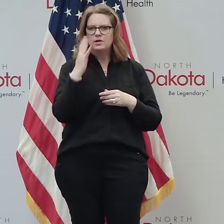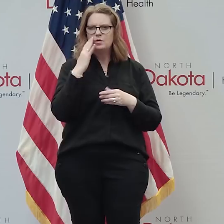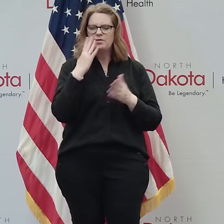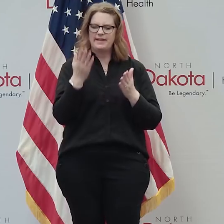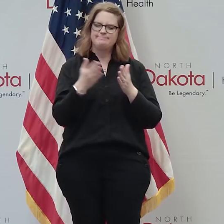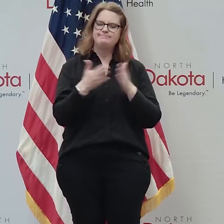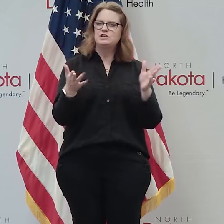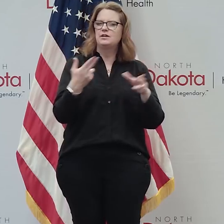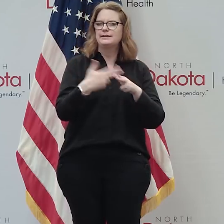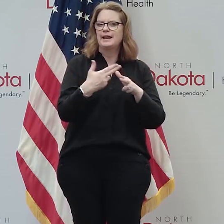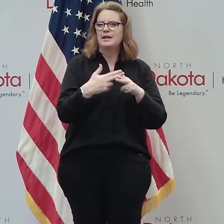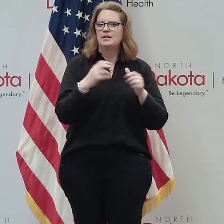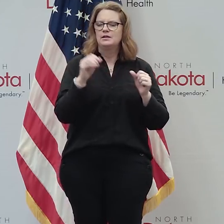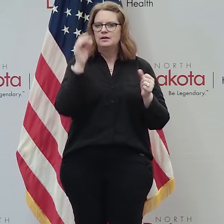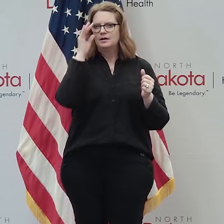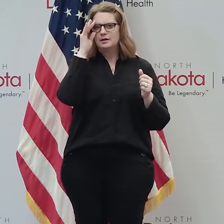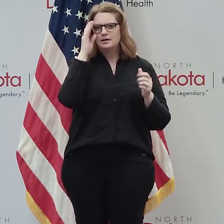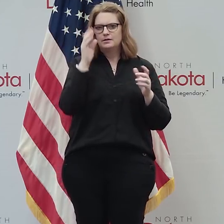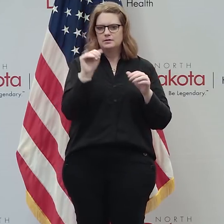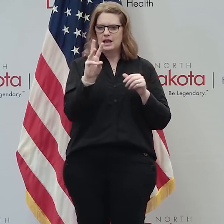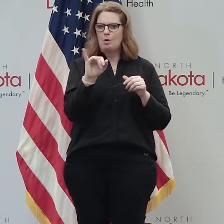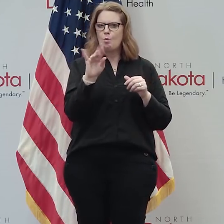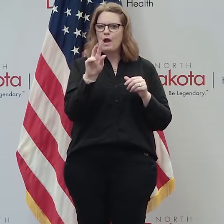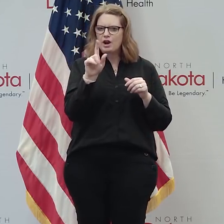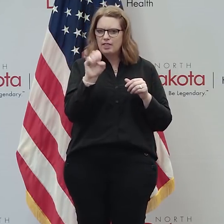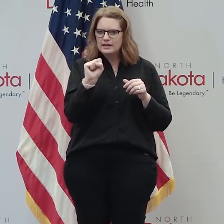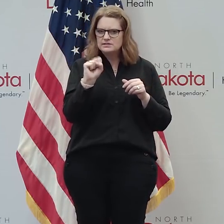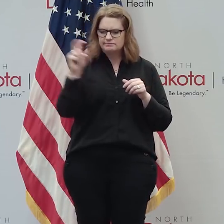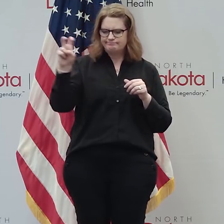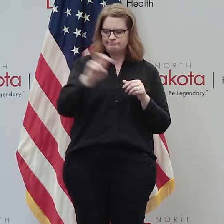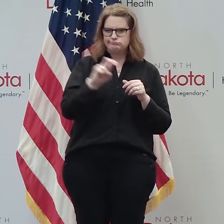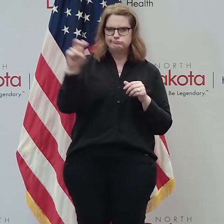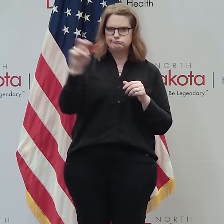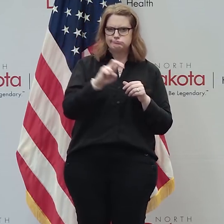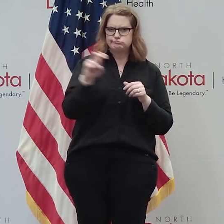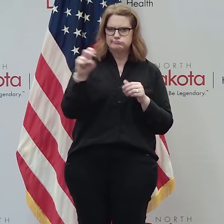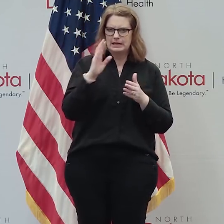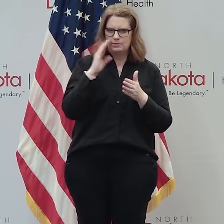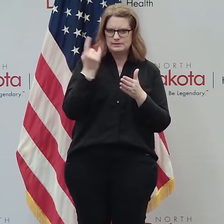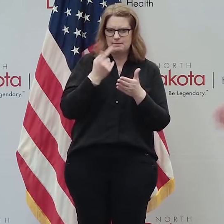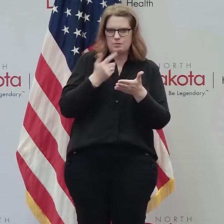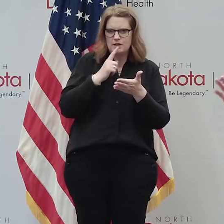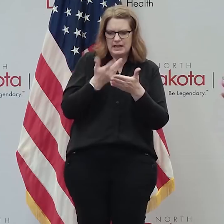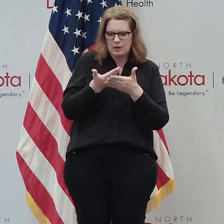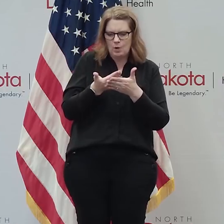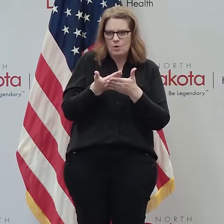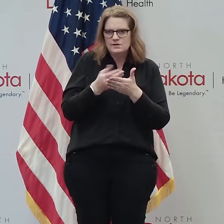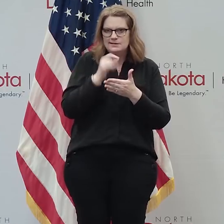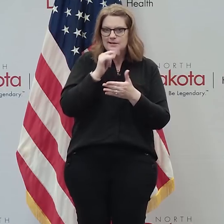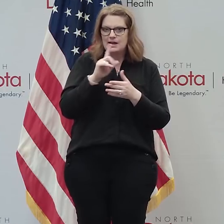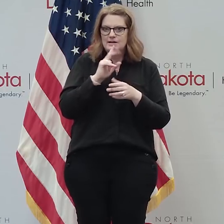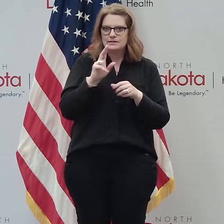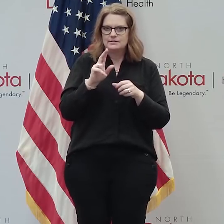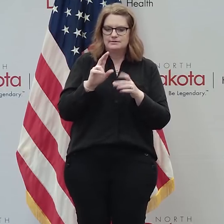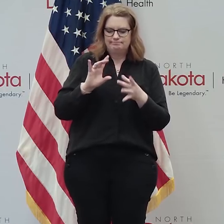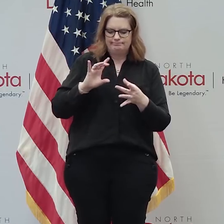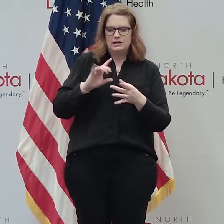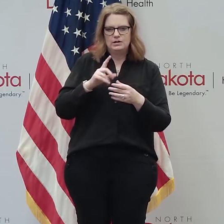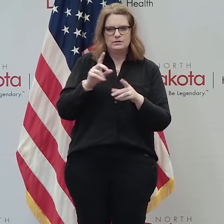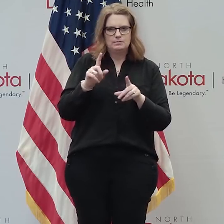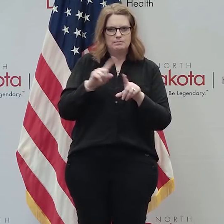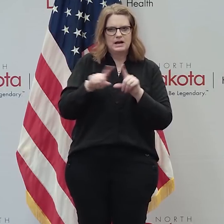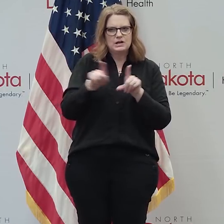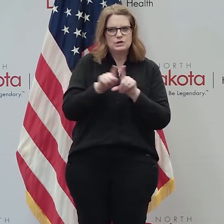for being able to do wireless transmission in an area very close without using actually wireless, but using